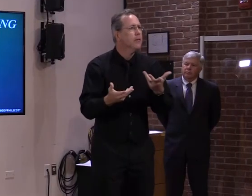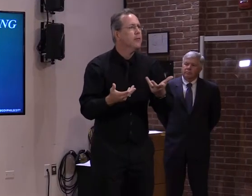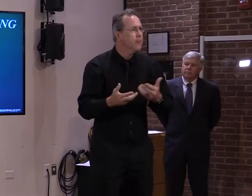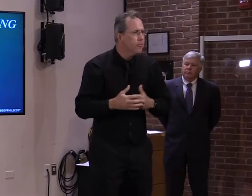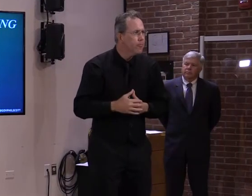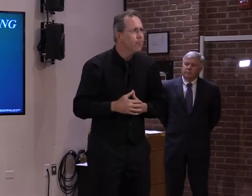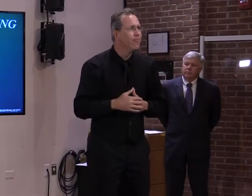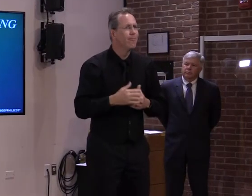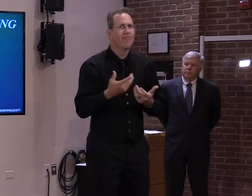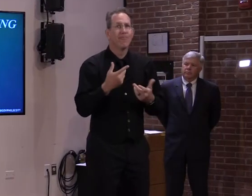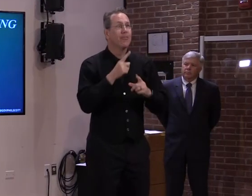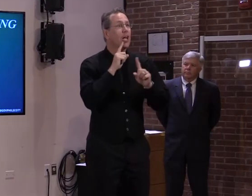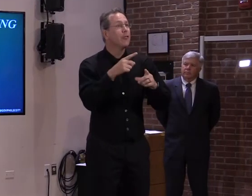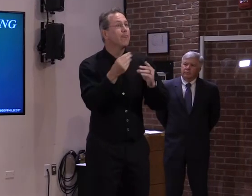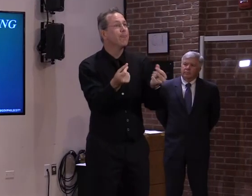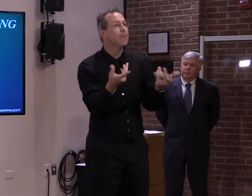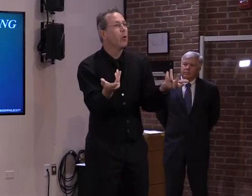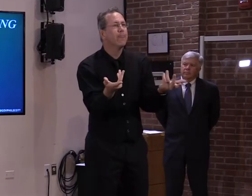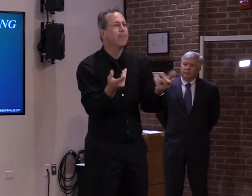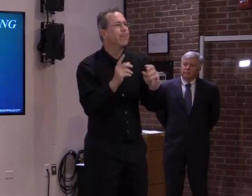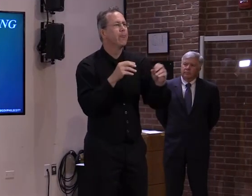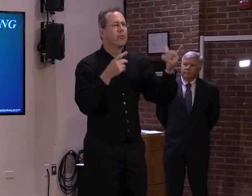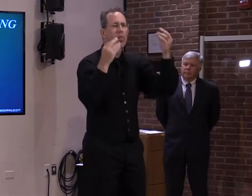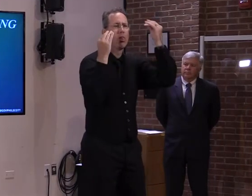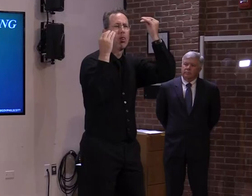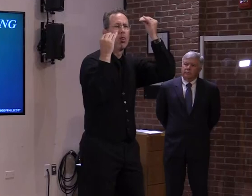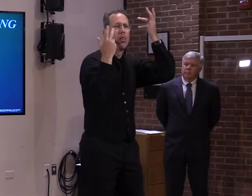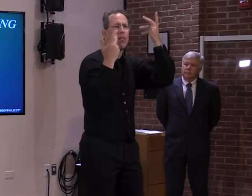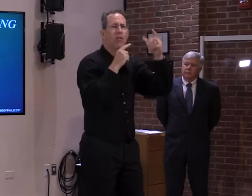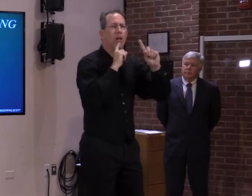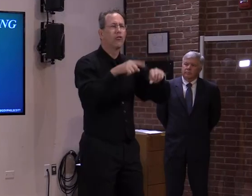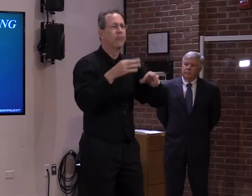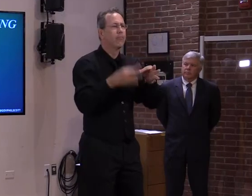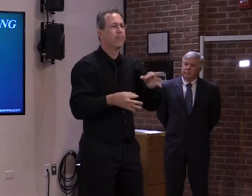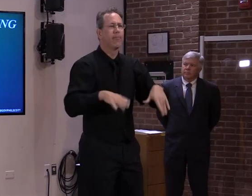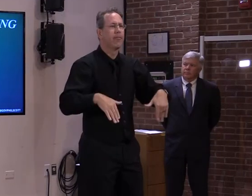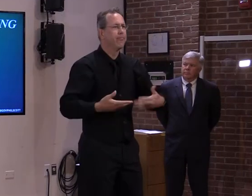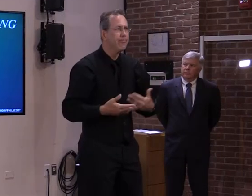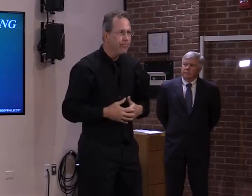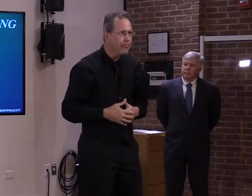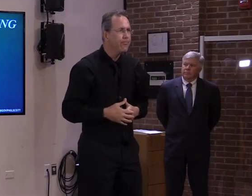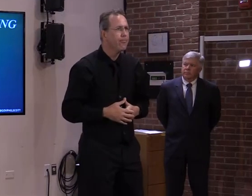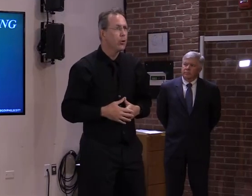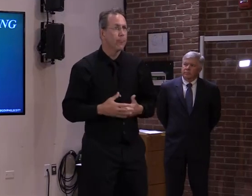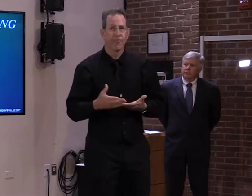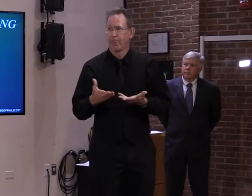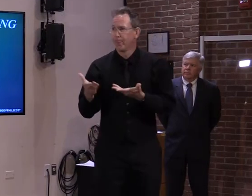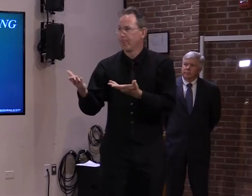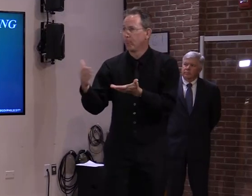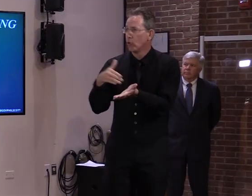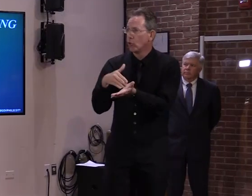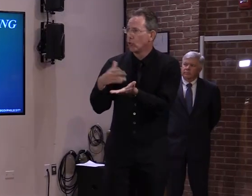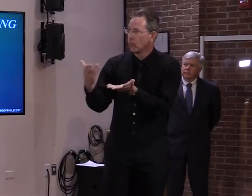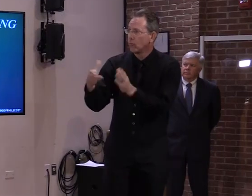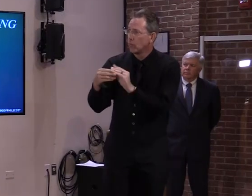that and reflect on that and maybe give us further guidance in the future. Dr. Levine.